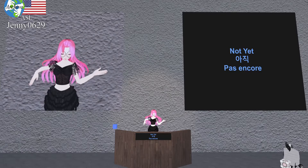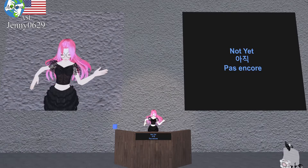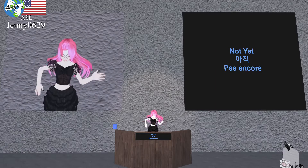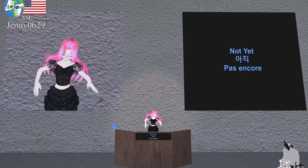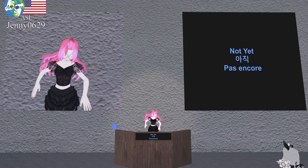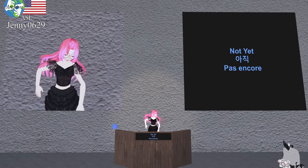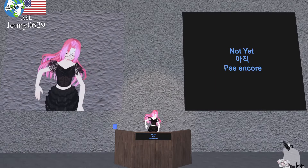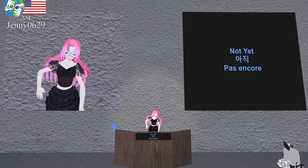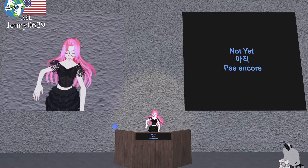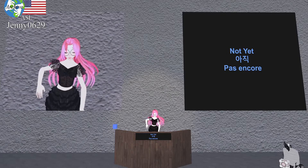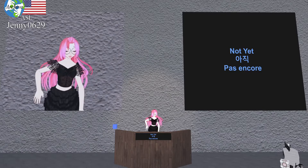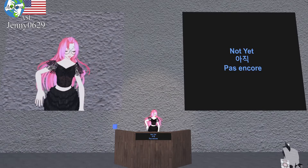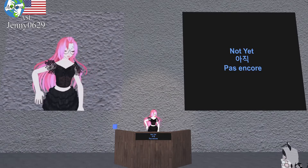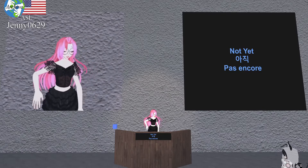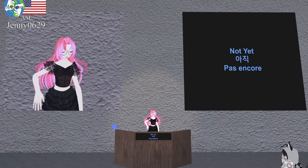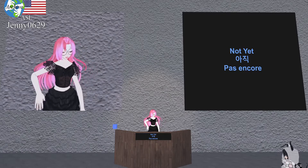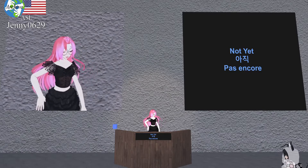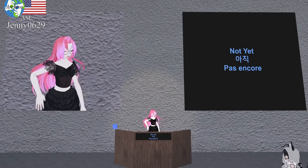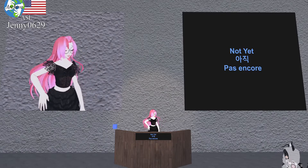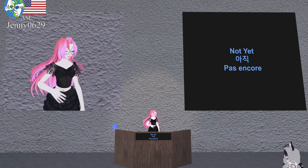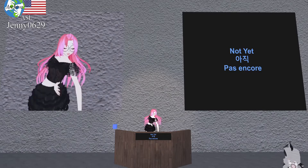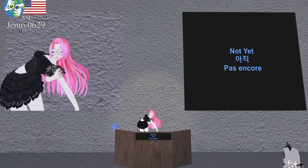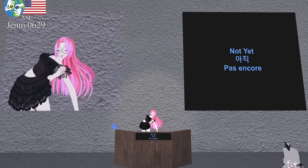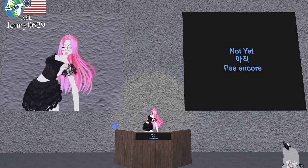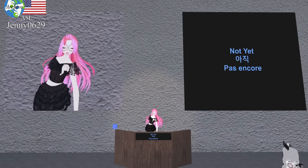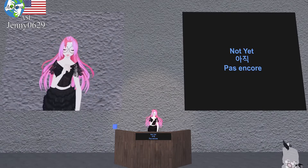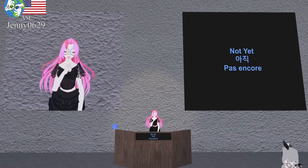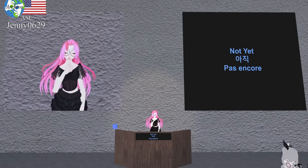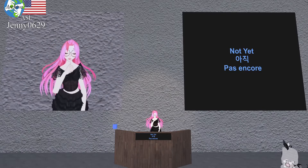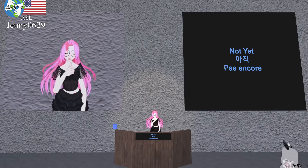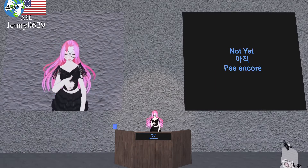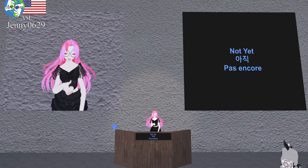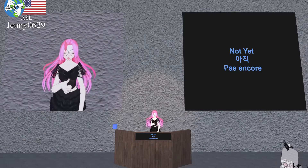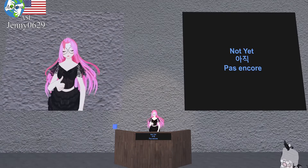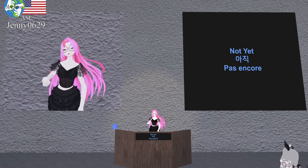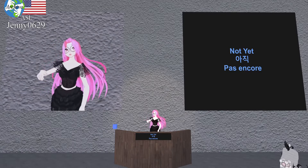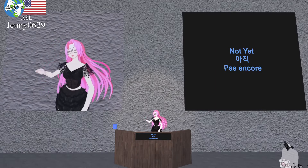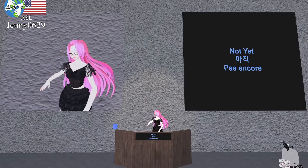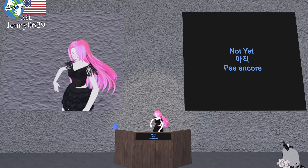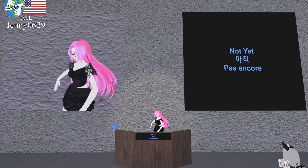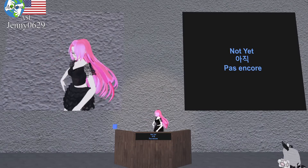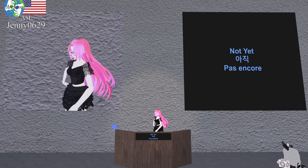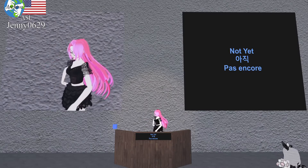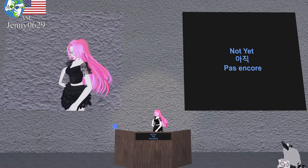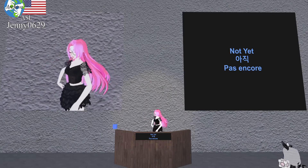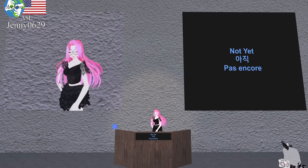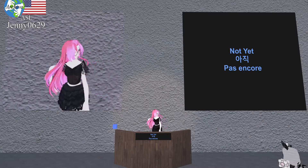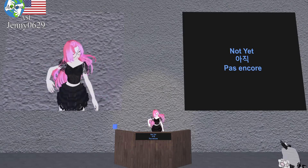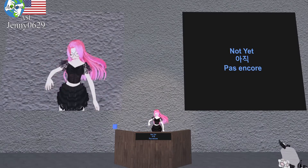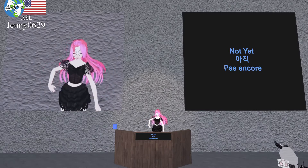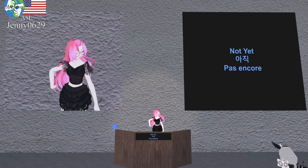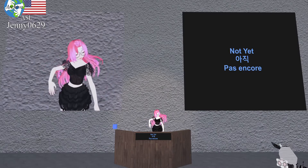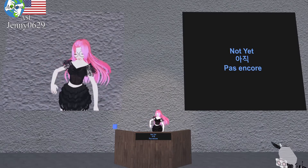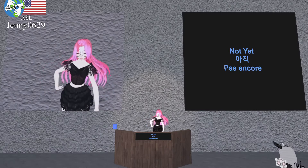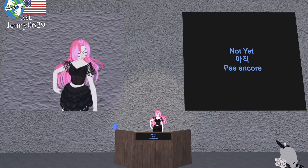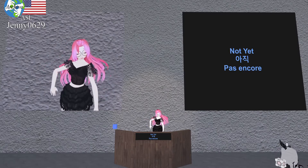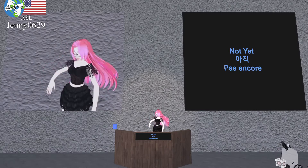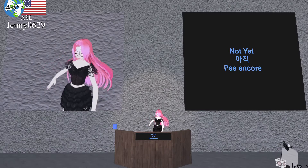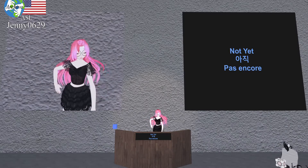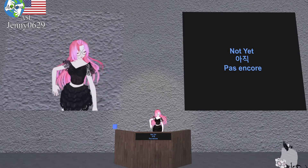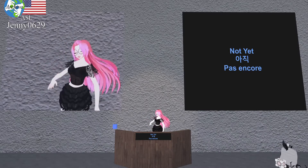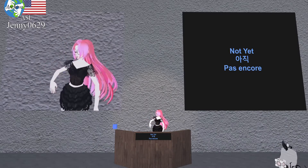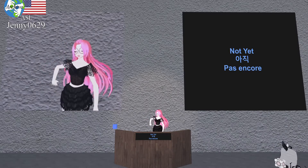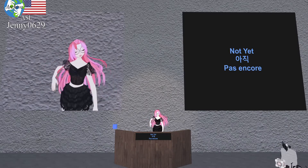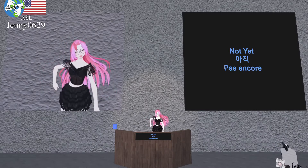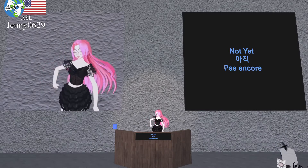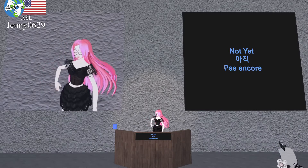is like, that's an exaggeration. You're just going to be using one. So in the not yet is you're either saying not and then signing yet, or you could shake your